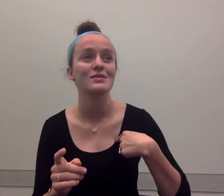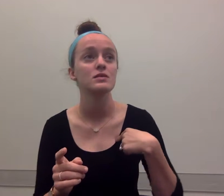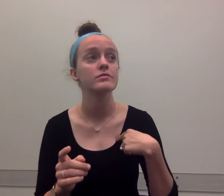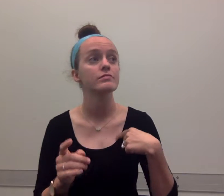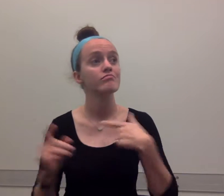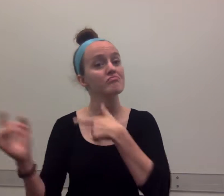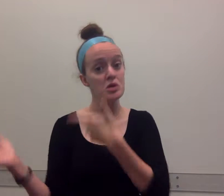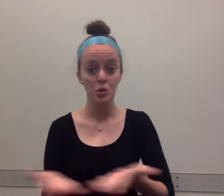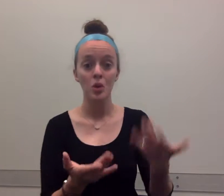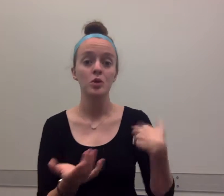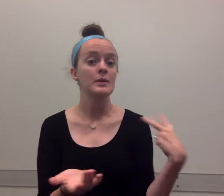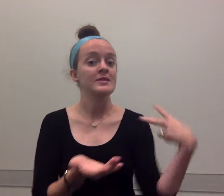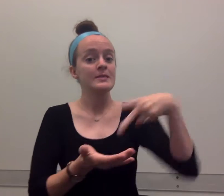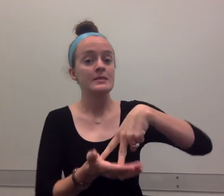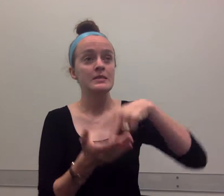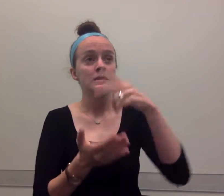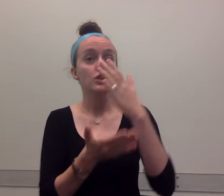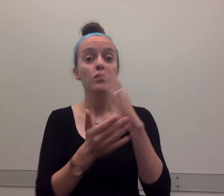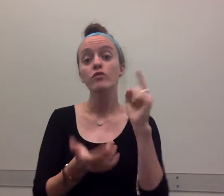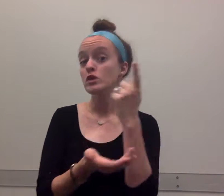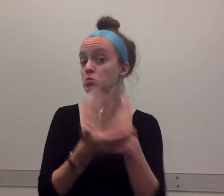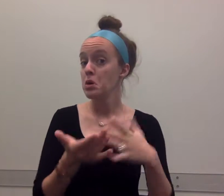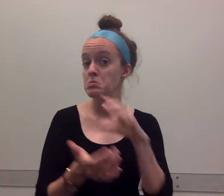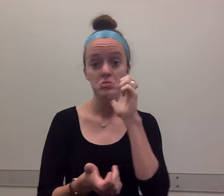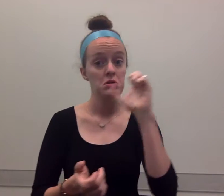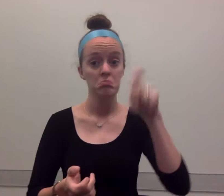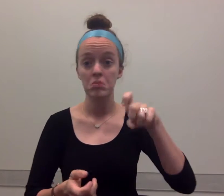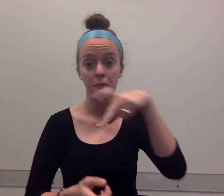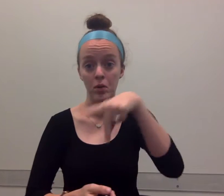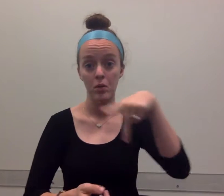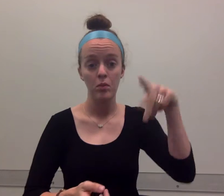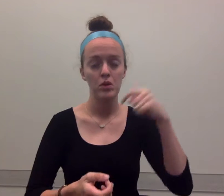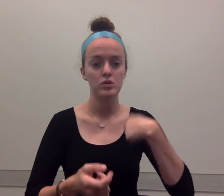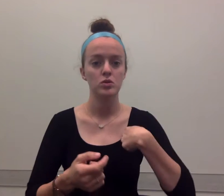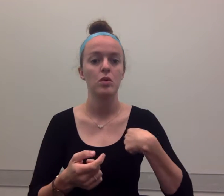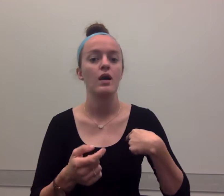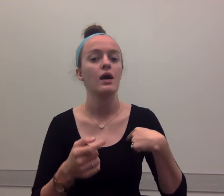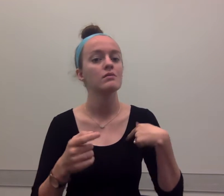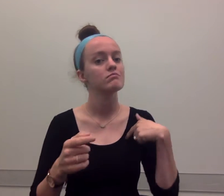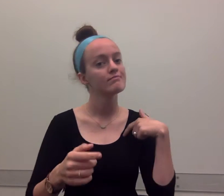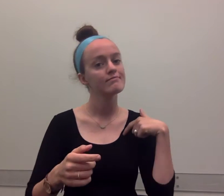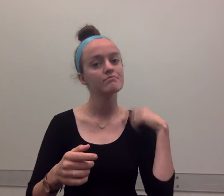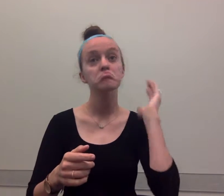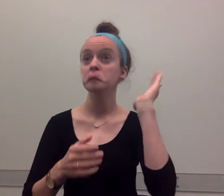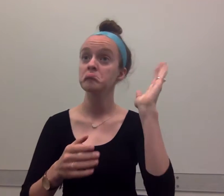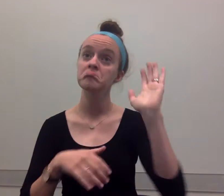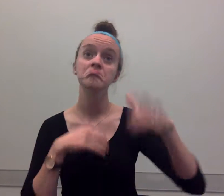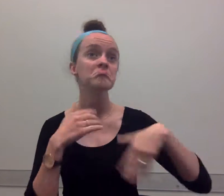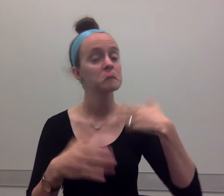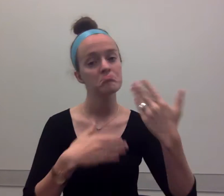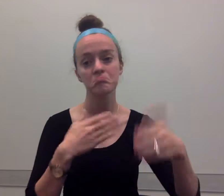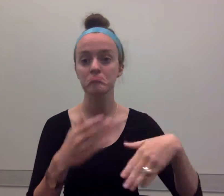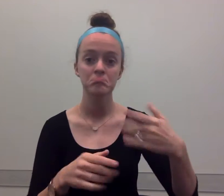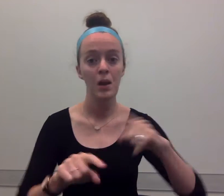of my presentation didn't require PowerPoint, so I got through it just great. The second part of my presentation did